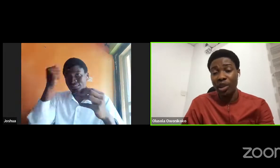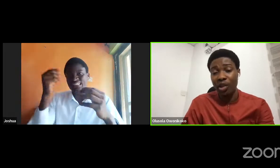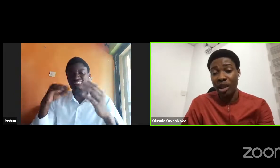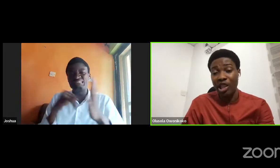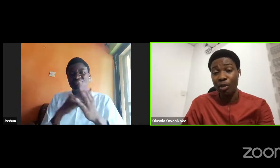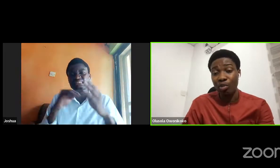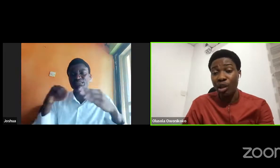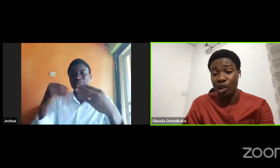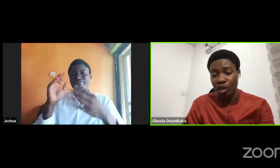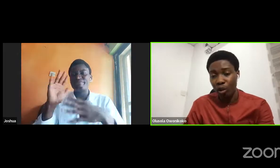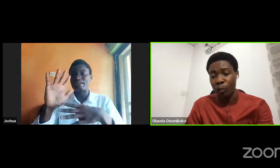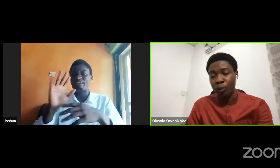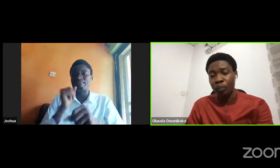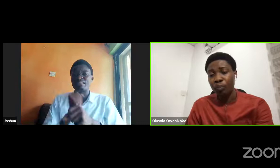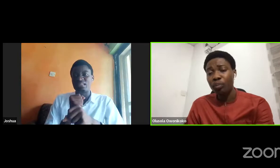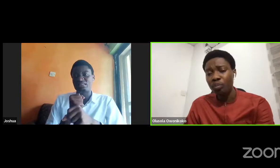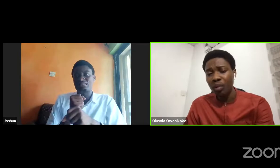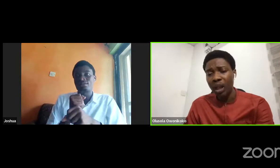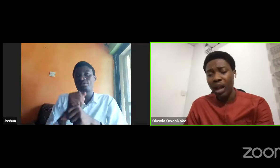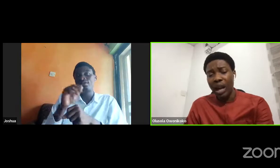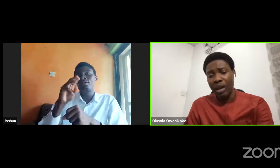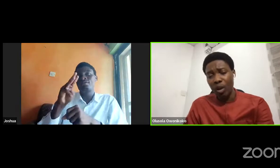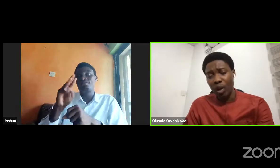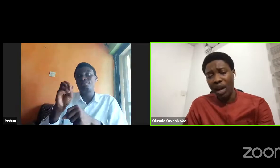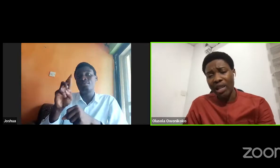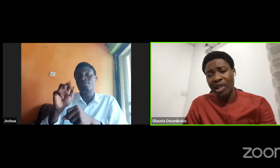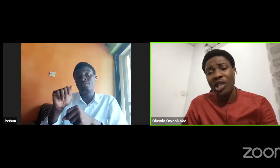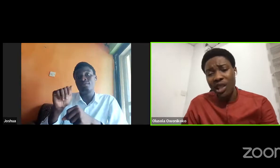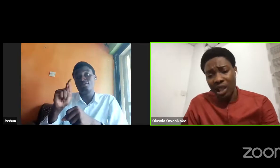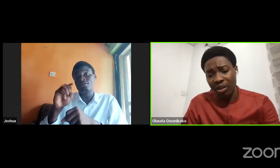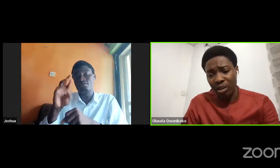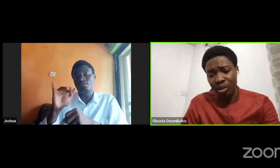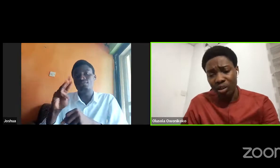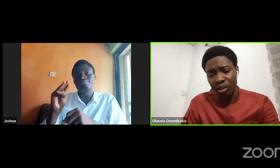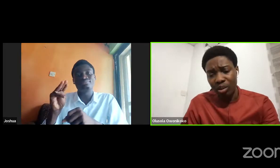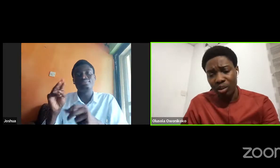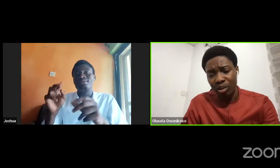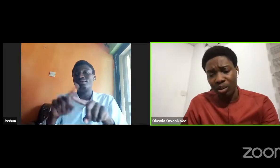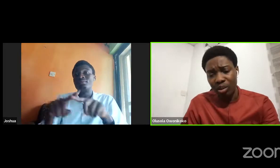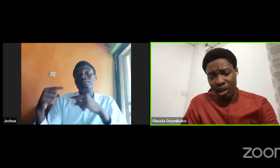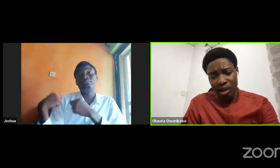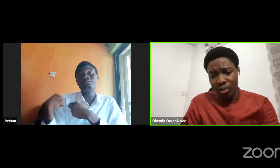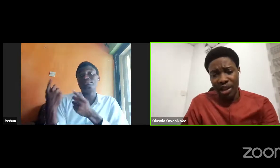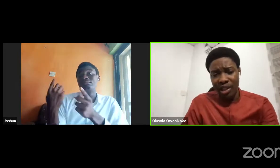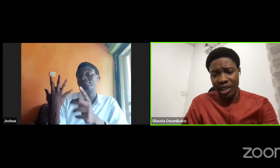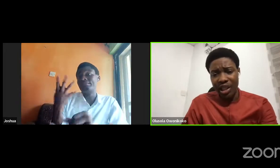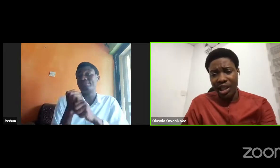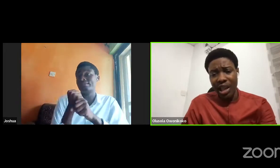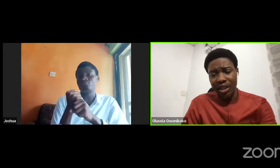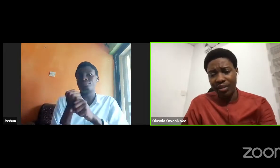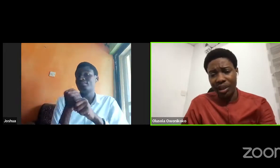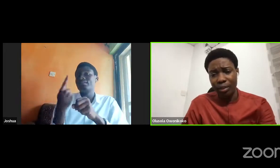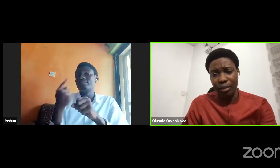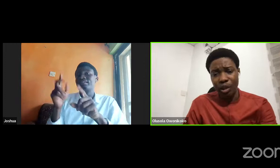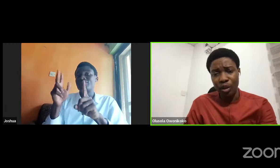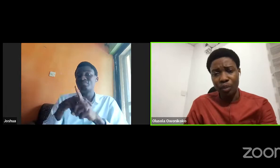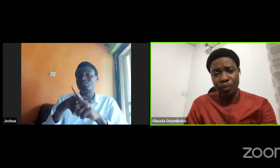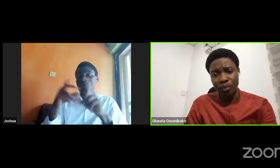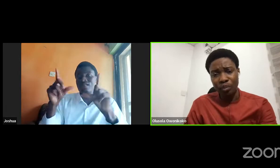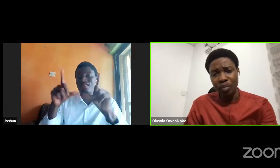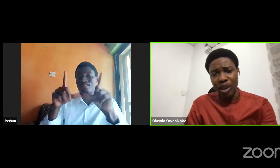of implementation has been really slow. And at the state level, not so many states have,